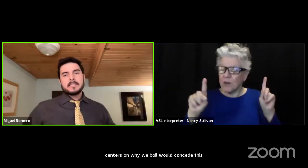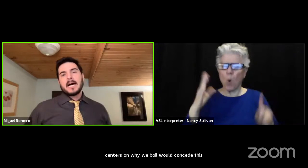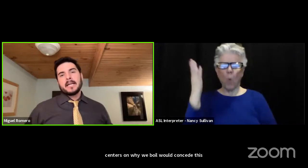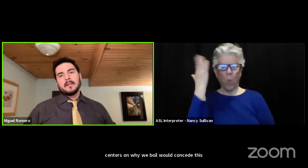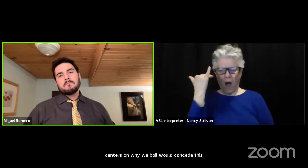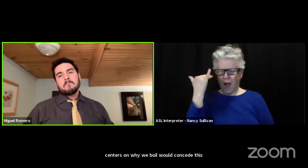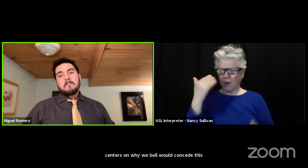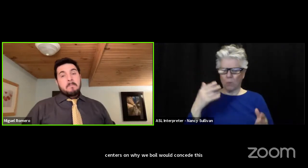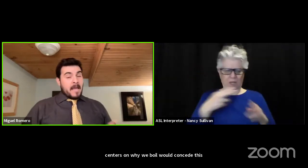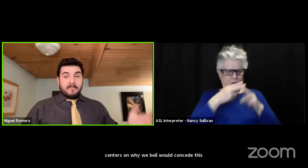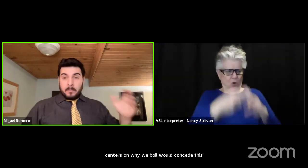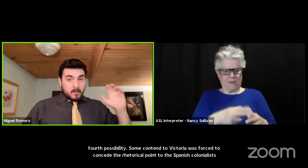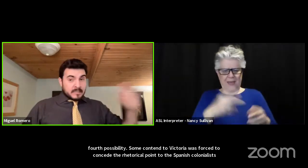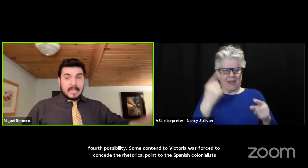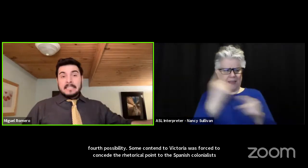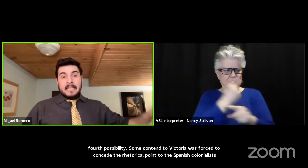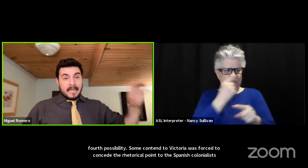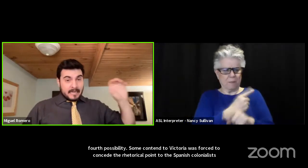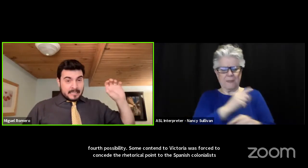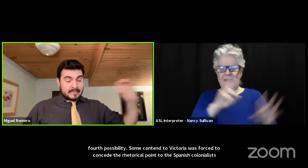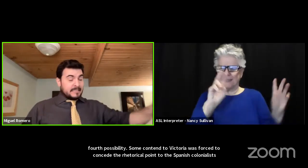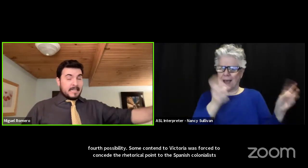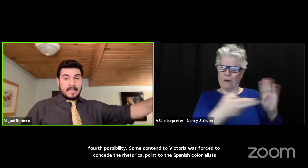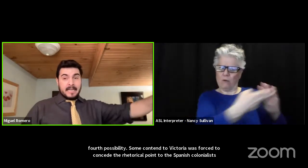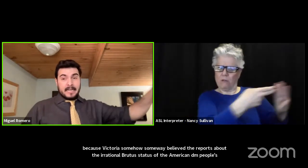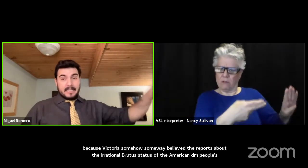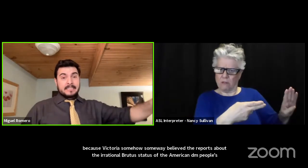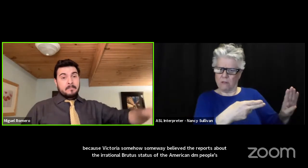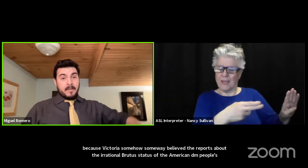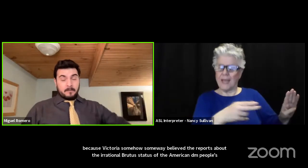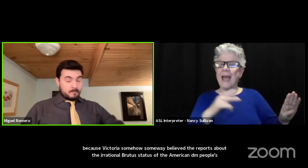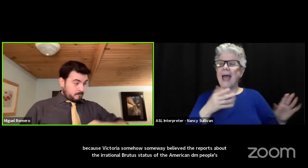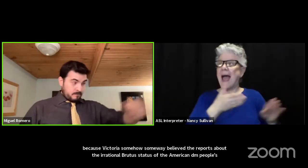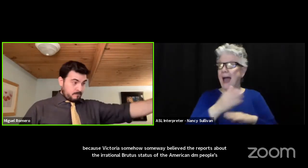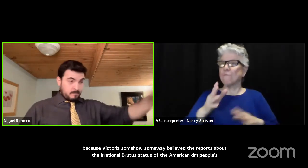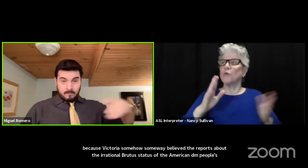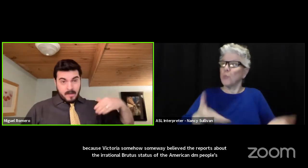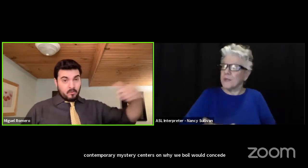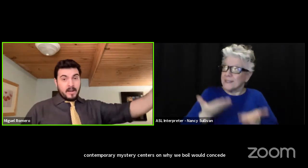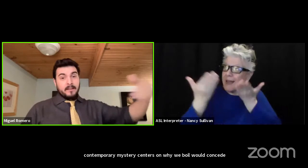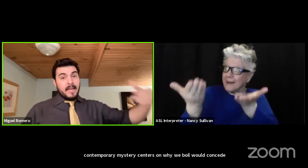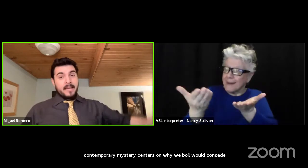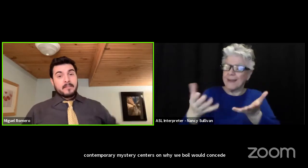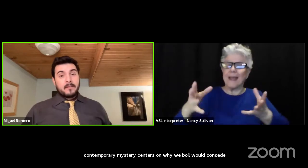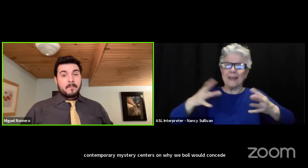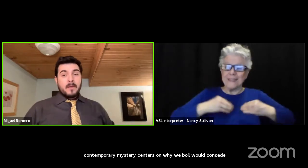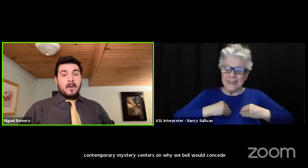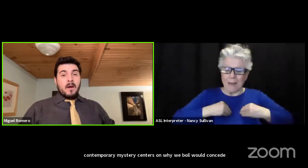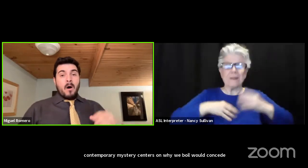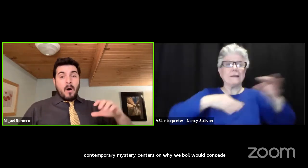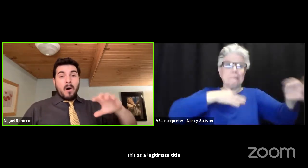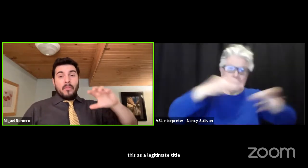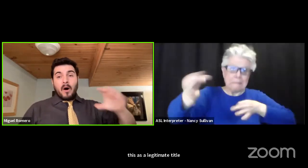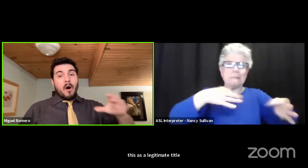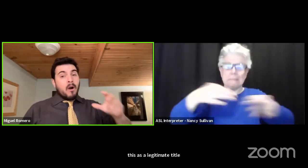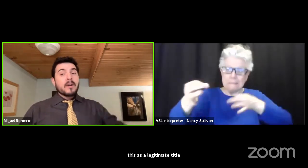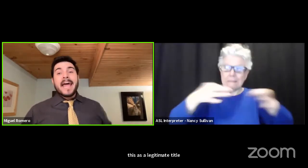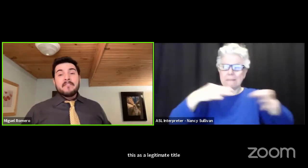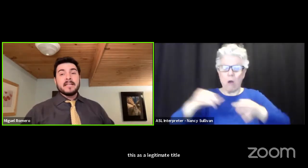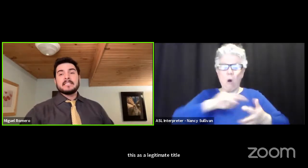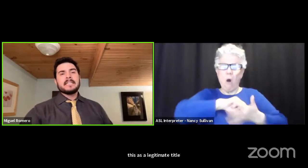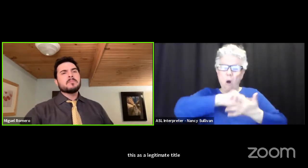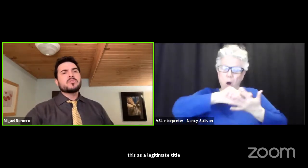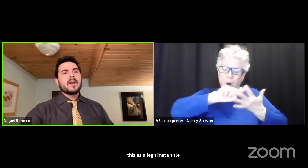a legitimate title. After presenting and accepting at great length all the